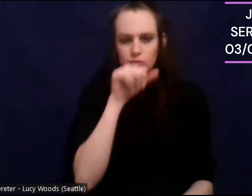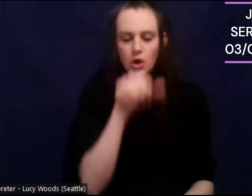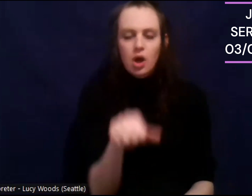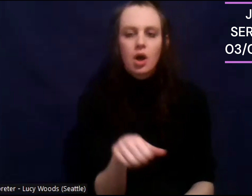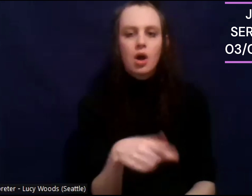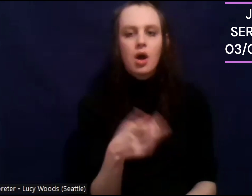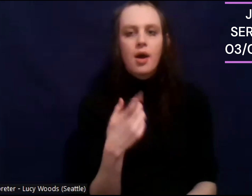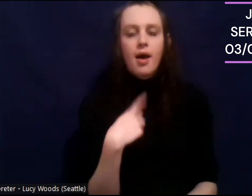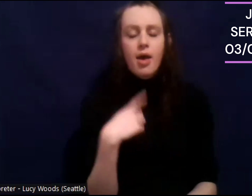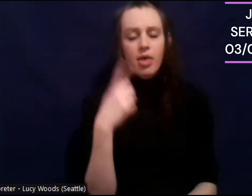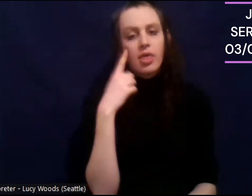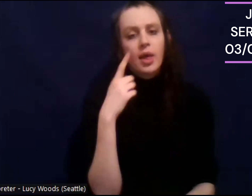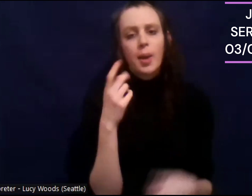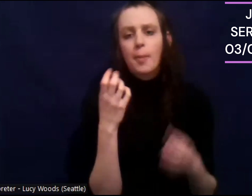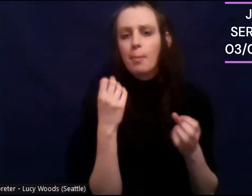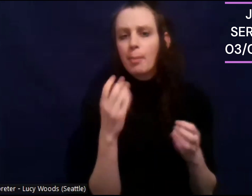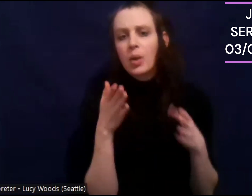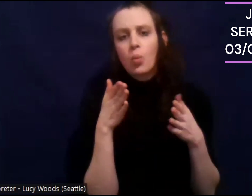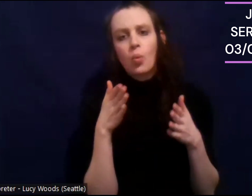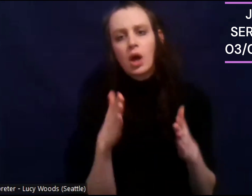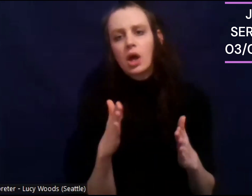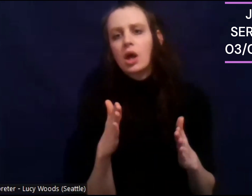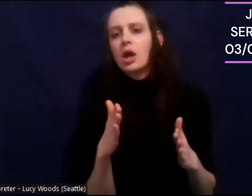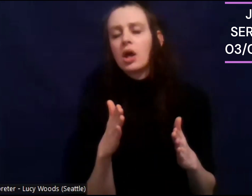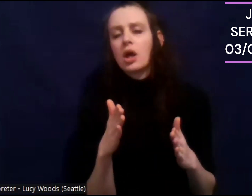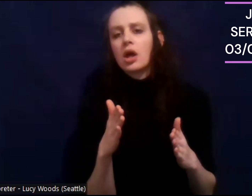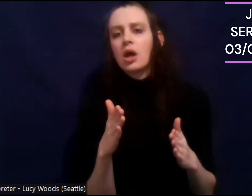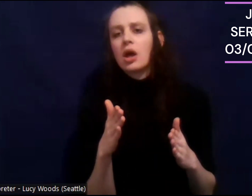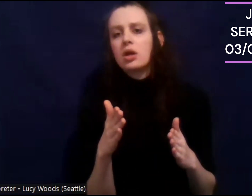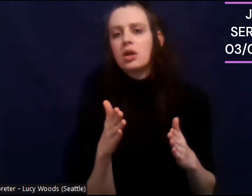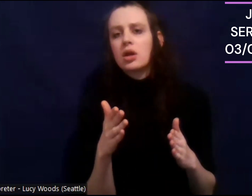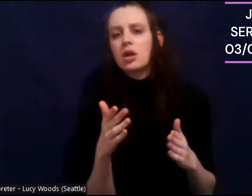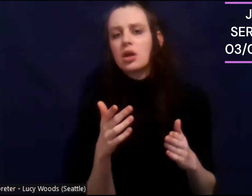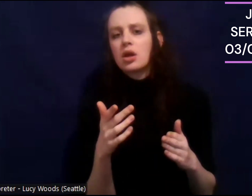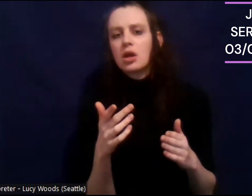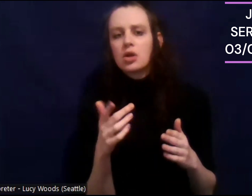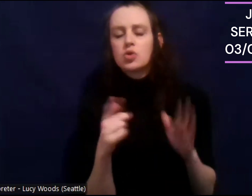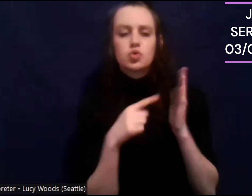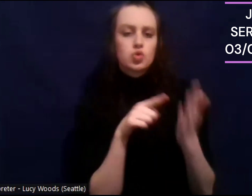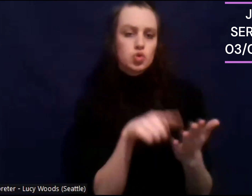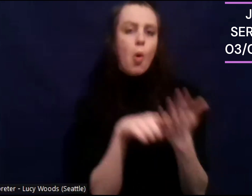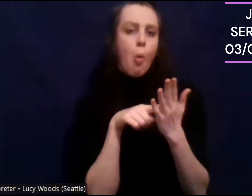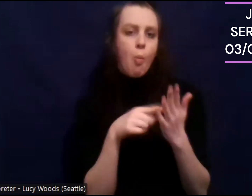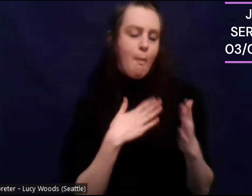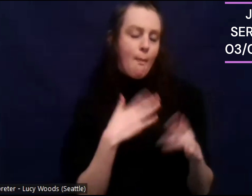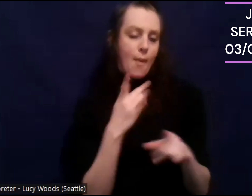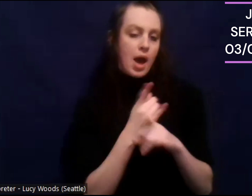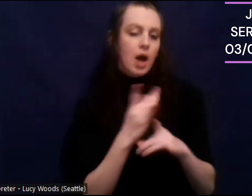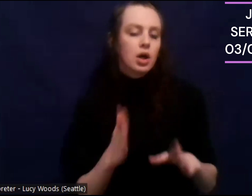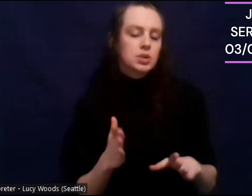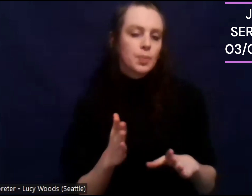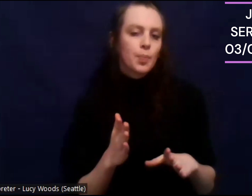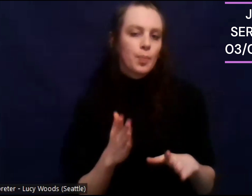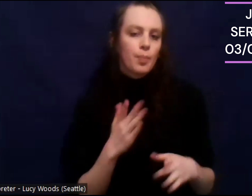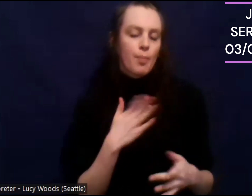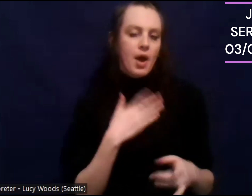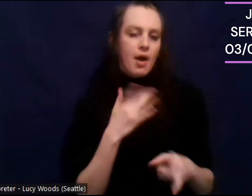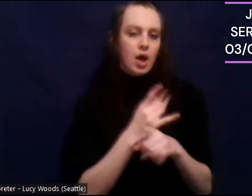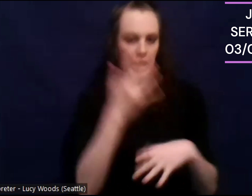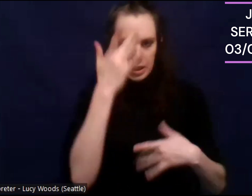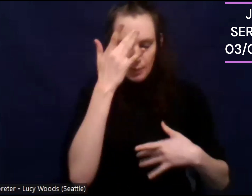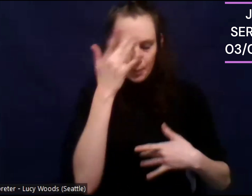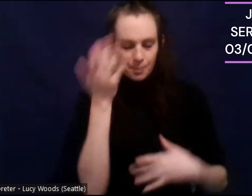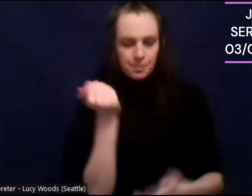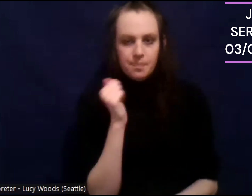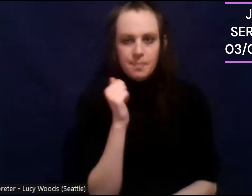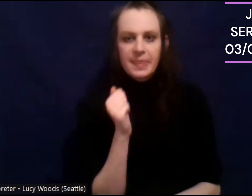ways, just completely encapsulates where my untreated alcoholism brings me, whether I'm drinking or not, where it brings me.